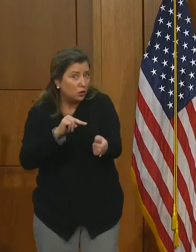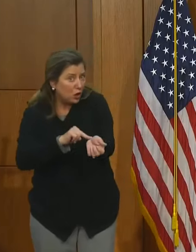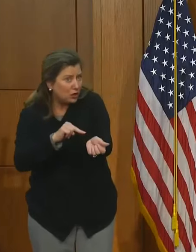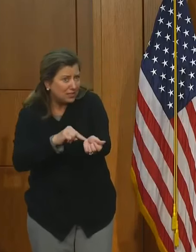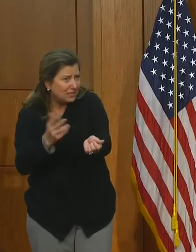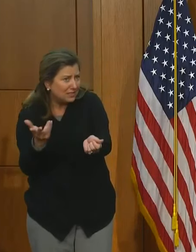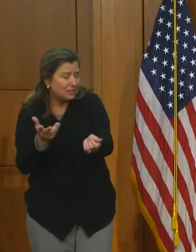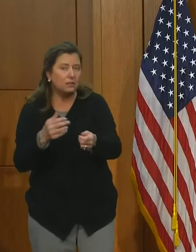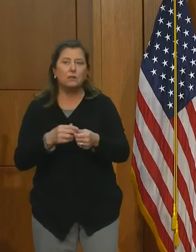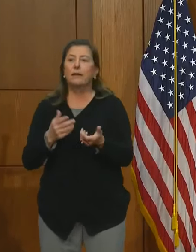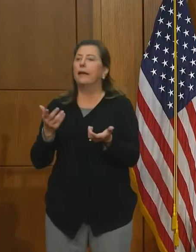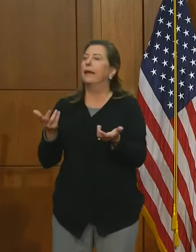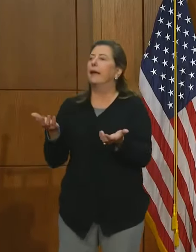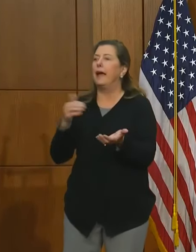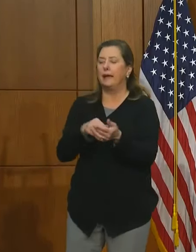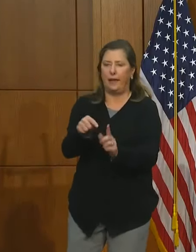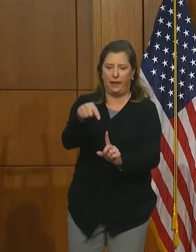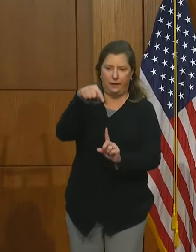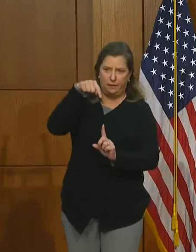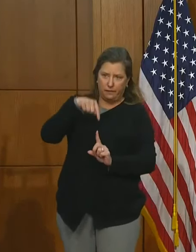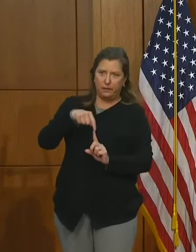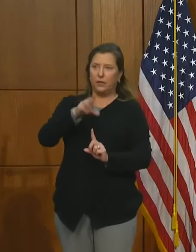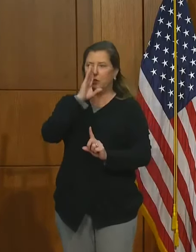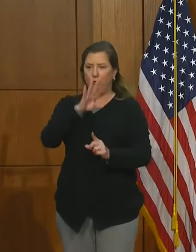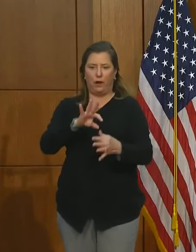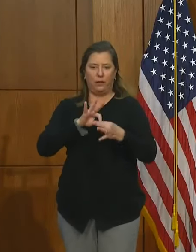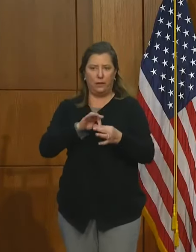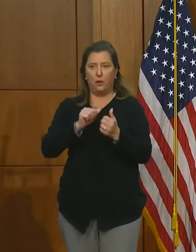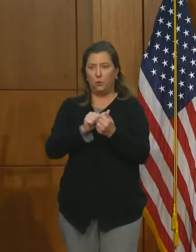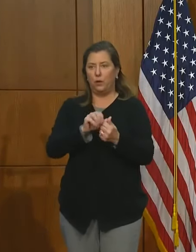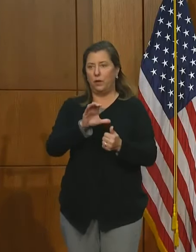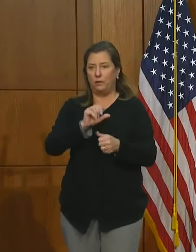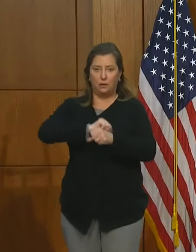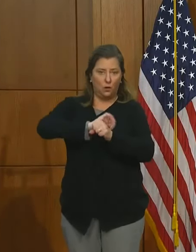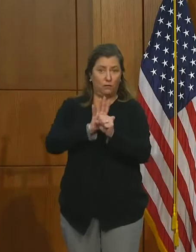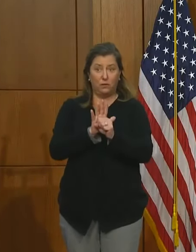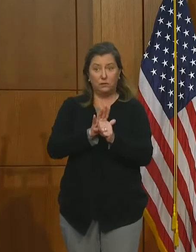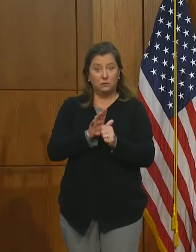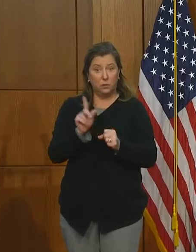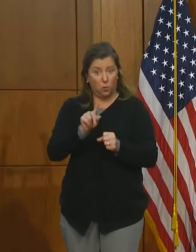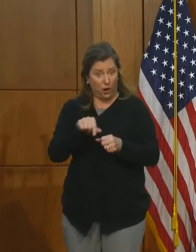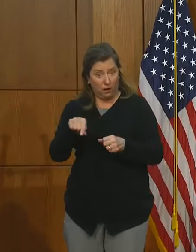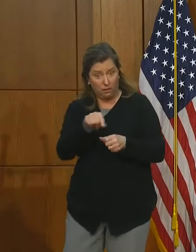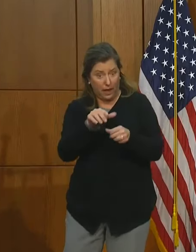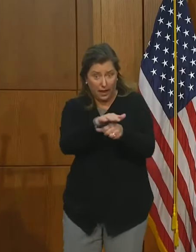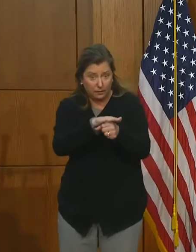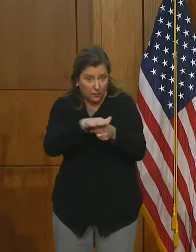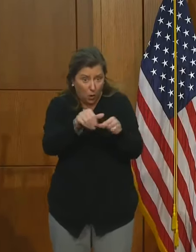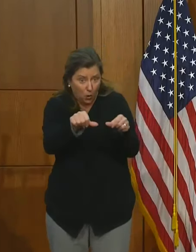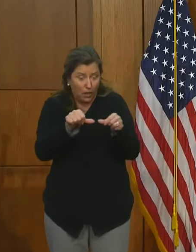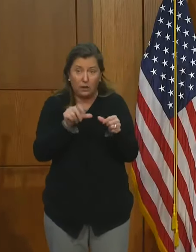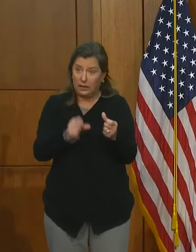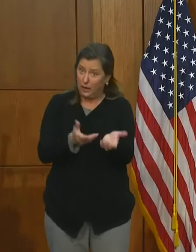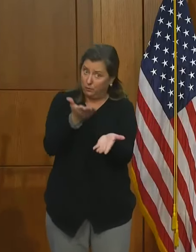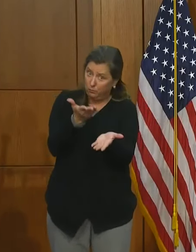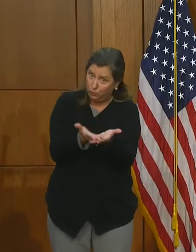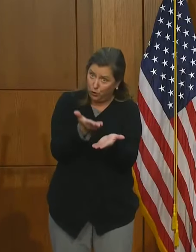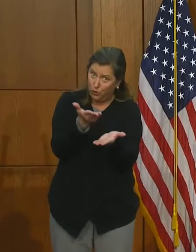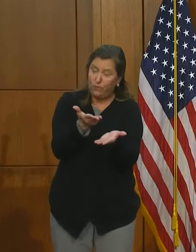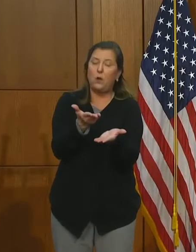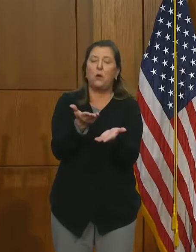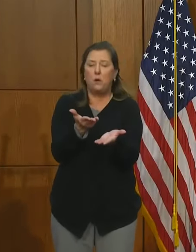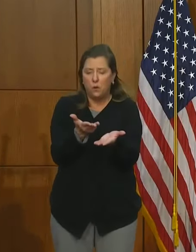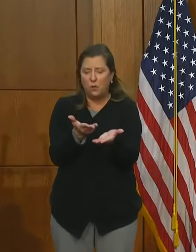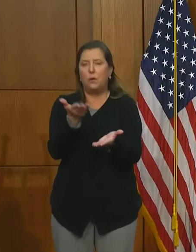again, it goes back to directly associated with COVID-19. If the localities or whomever can prove that, then